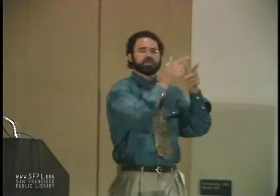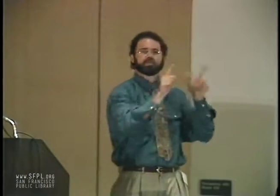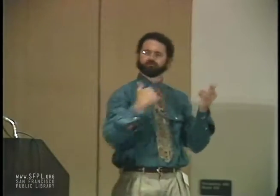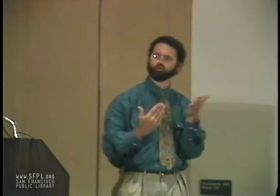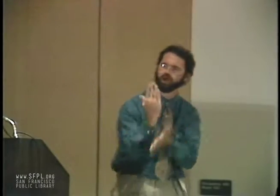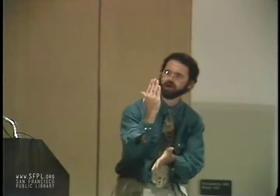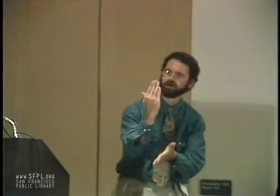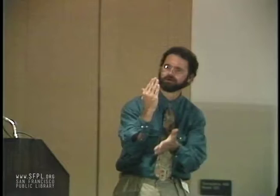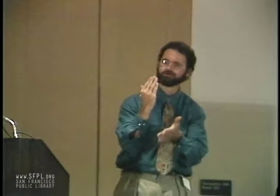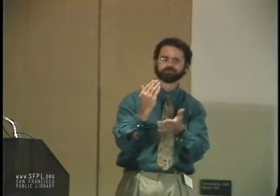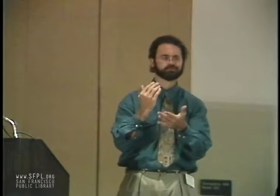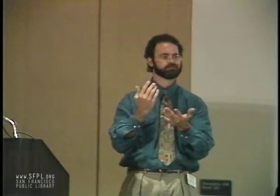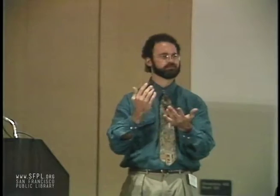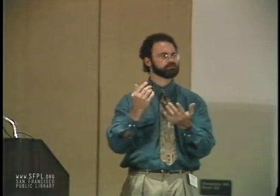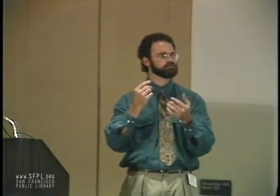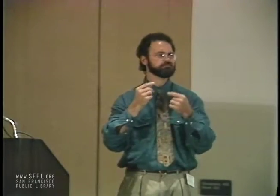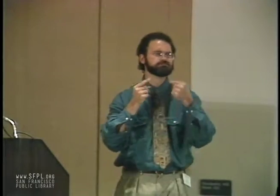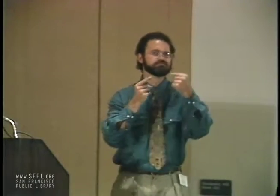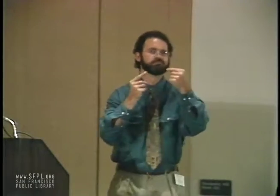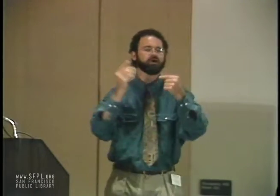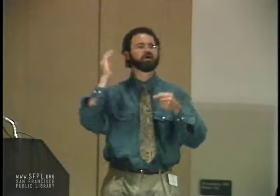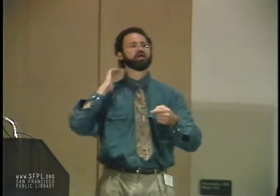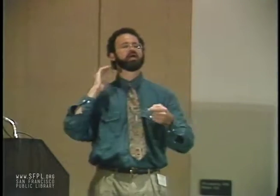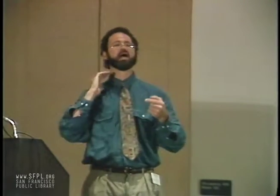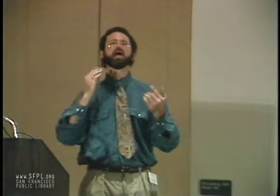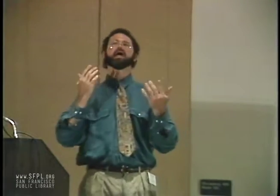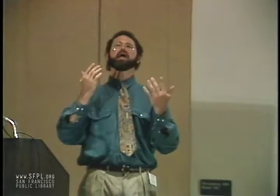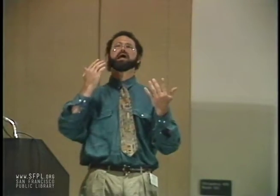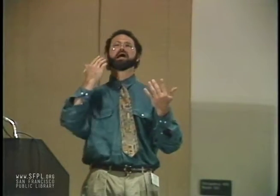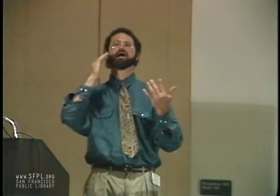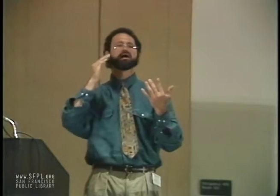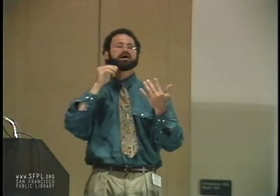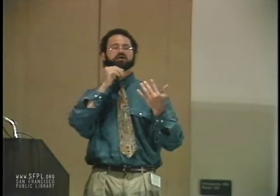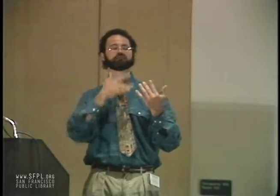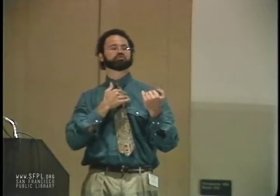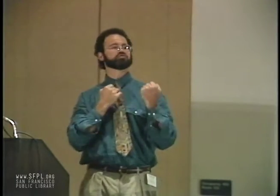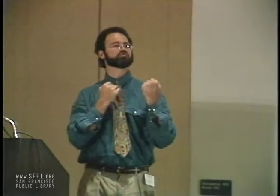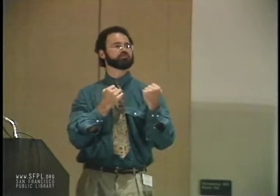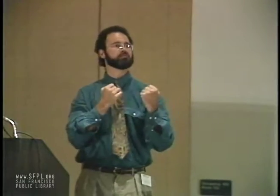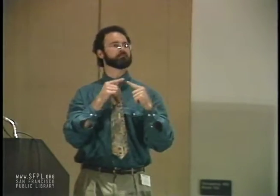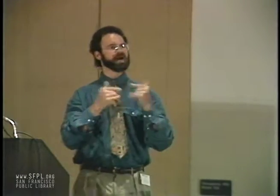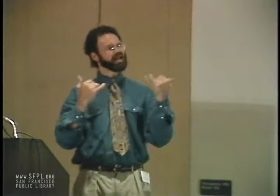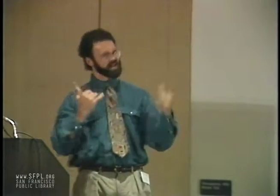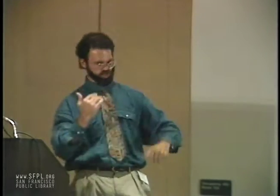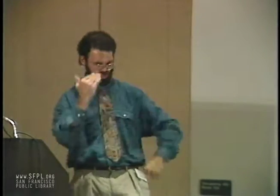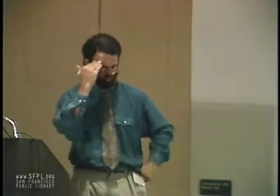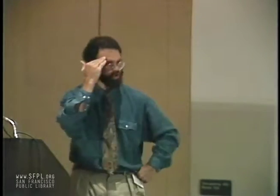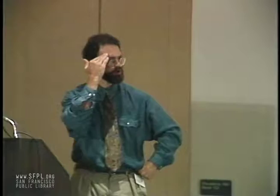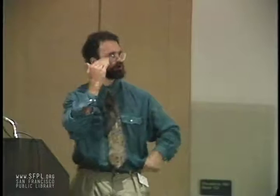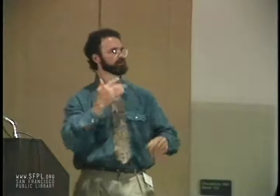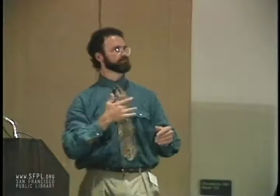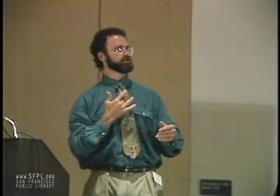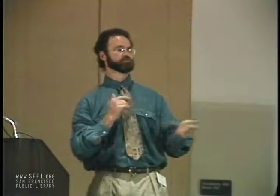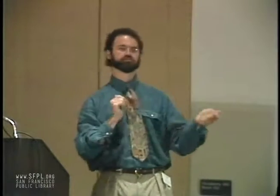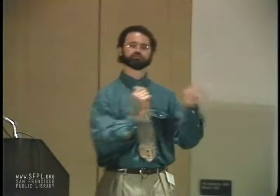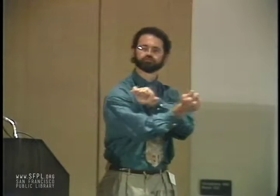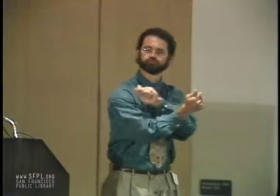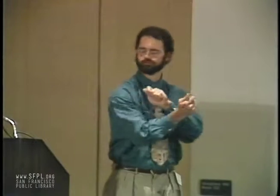the opportunity to learn through that language. And this is a new struggle in many ways. Before, it was an internal